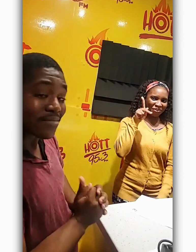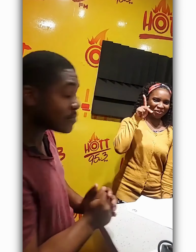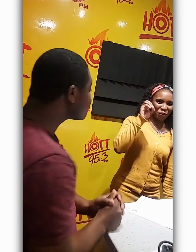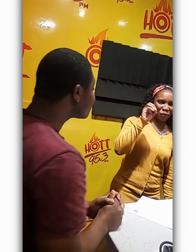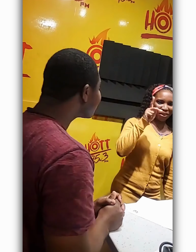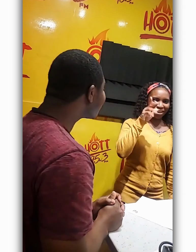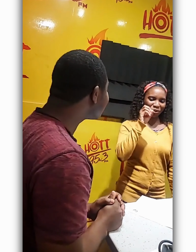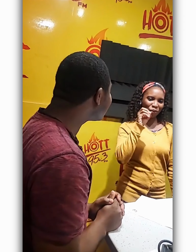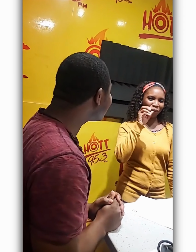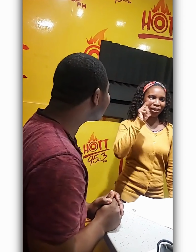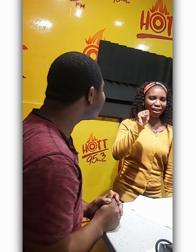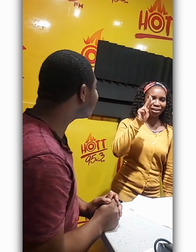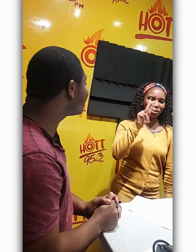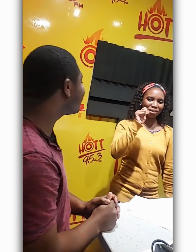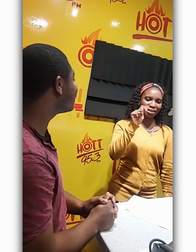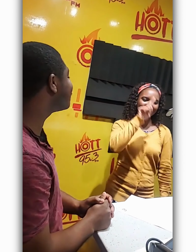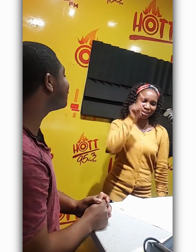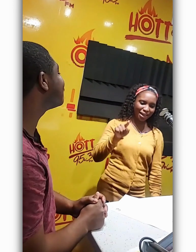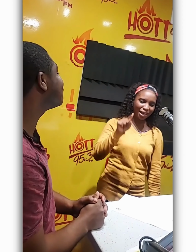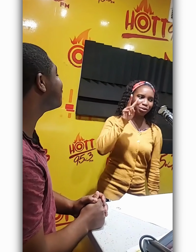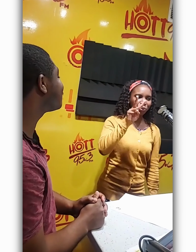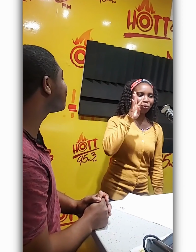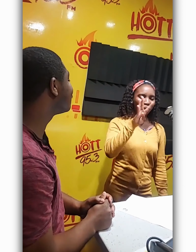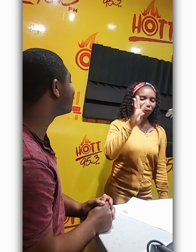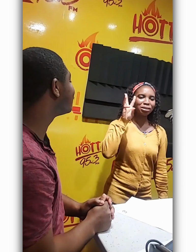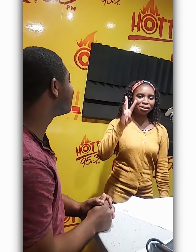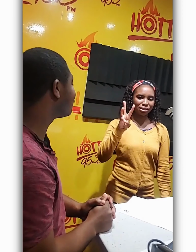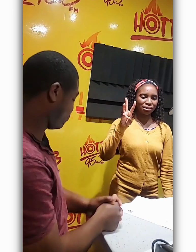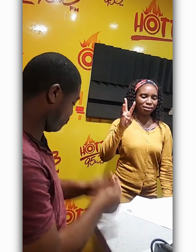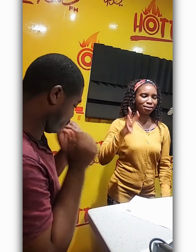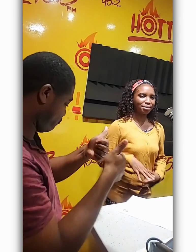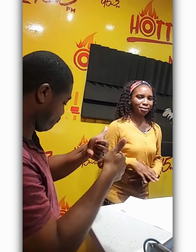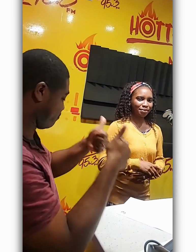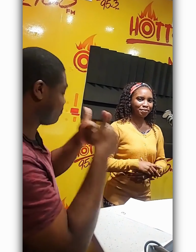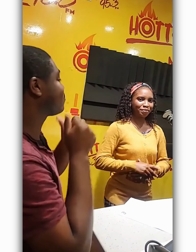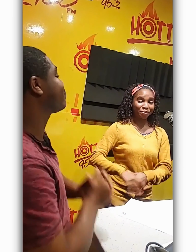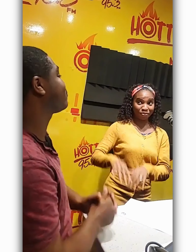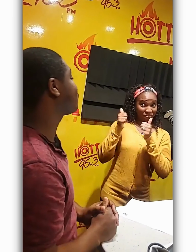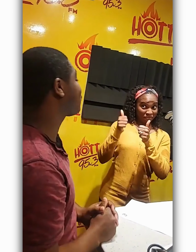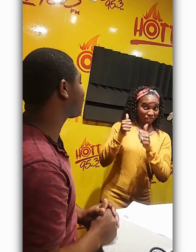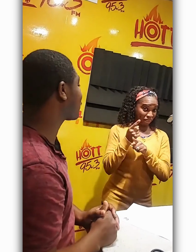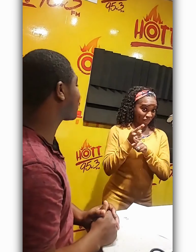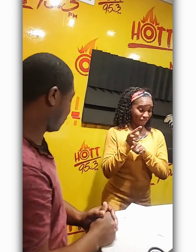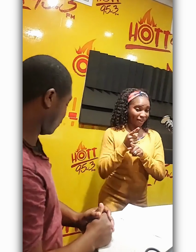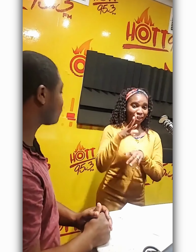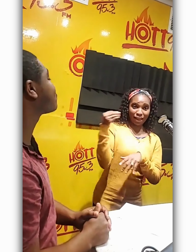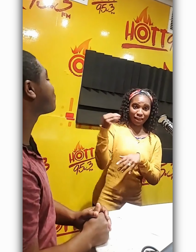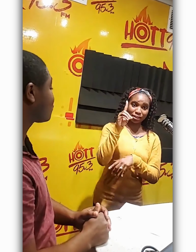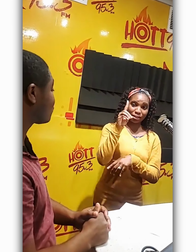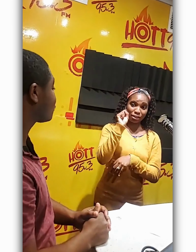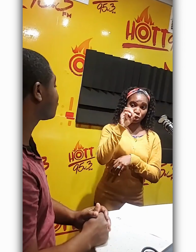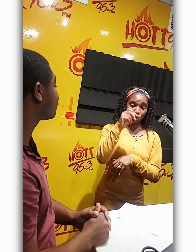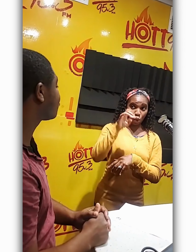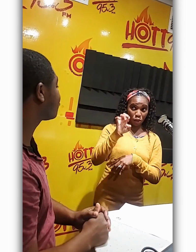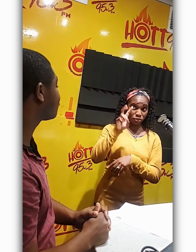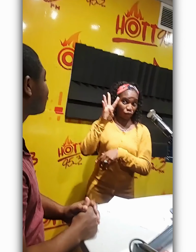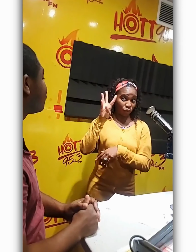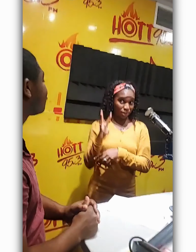KOKONUTZ 246. Yeah, so that is it. And the score 246. Good.